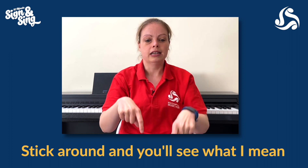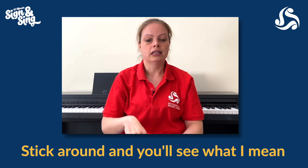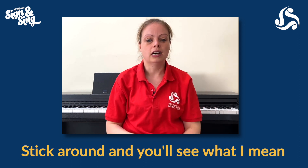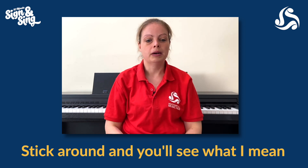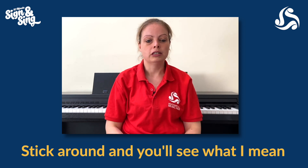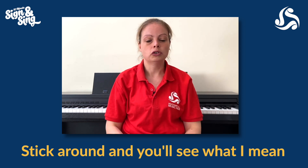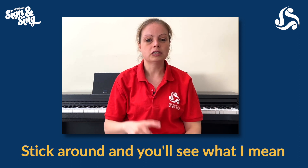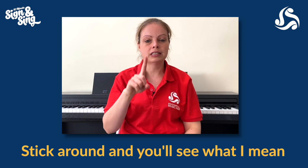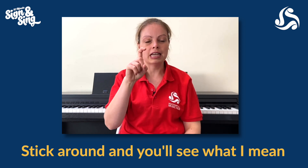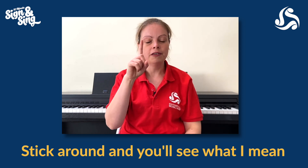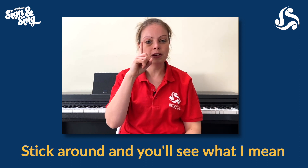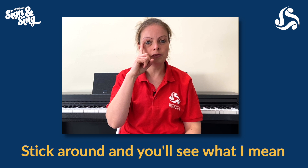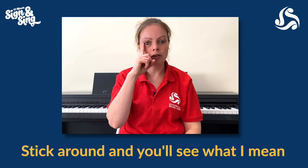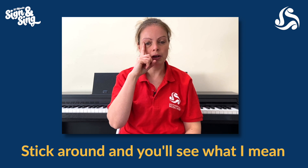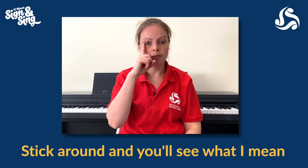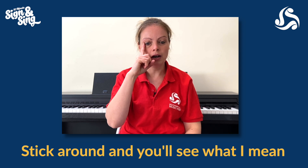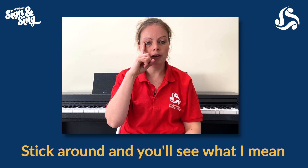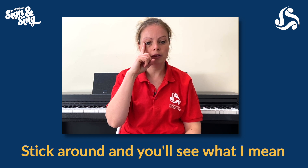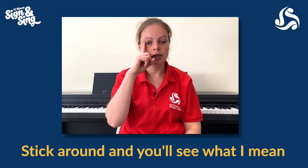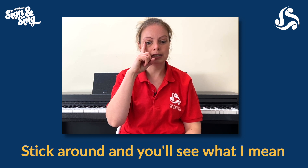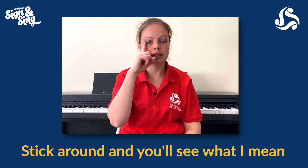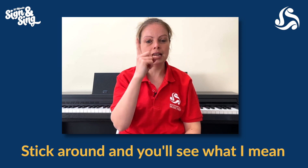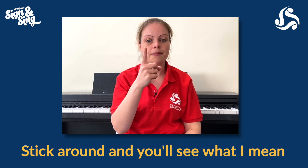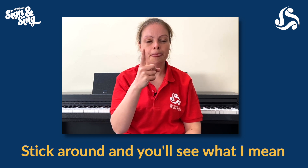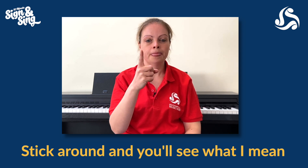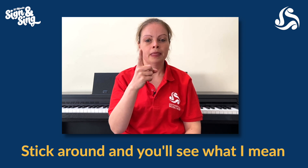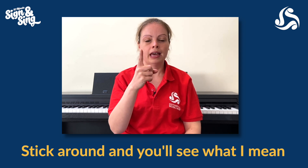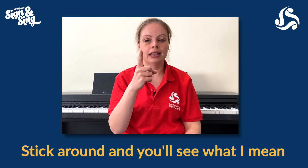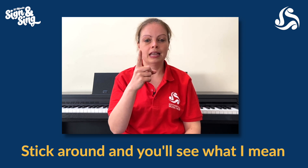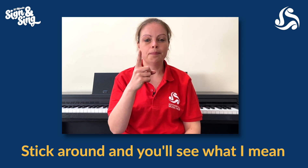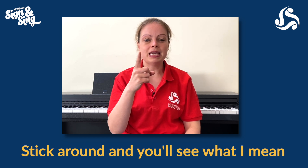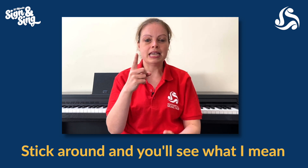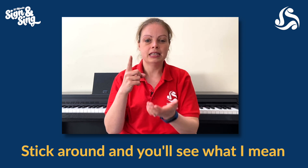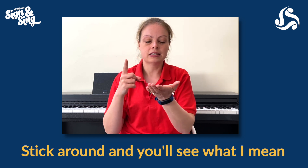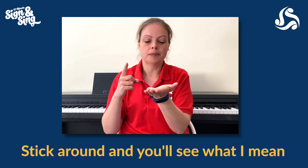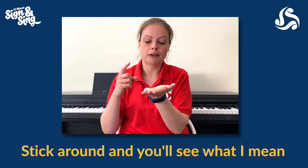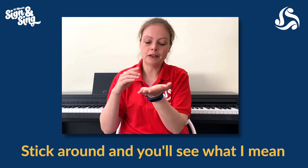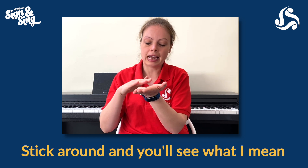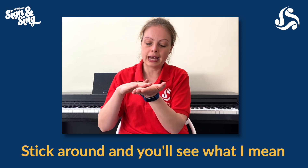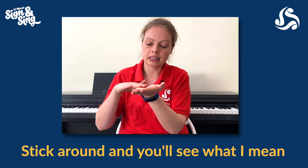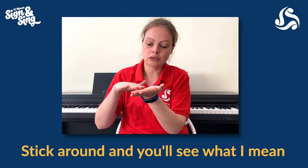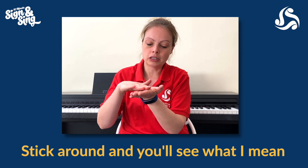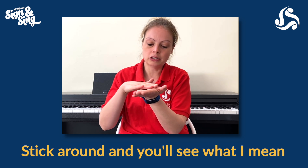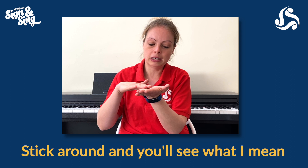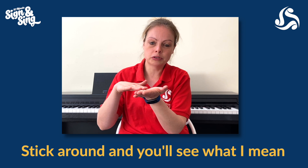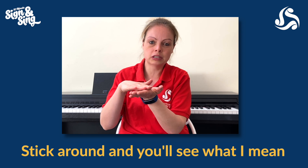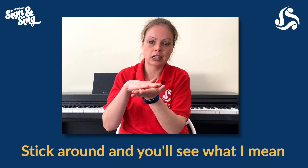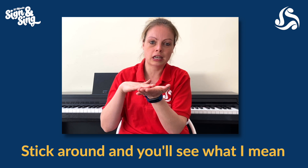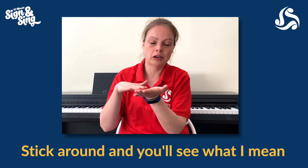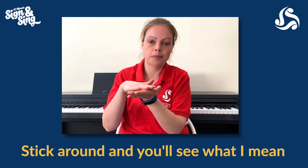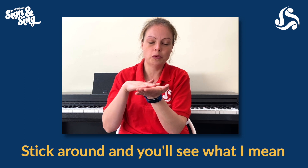And then, and you'll see, first finger away from your eye for the word see. And then mean is going to be a flat hand and you're going to do a